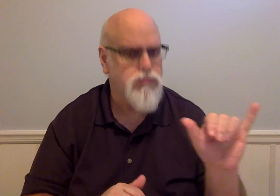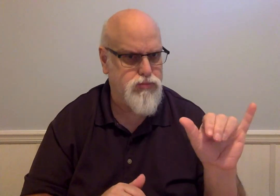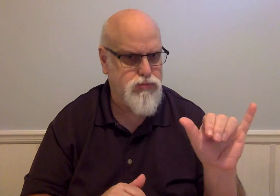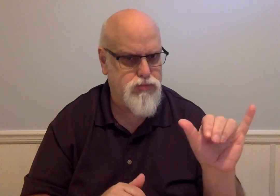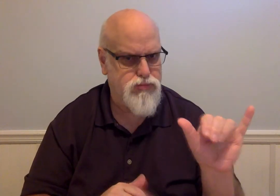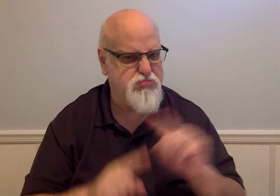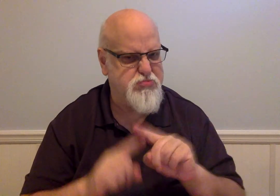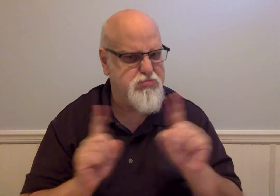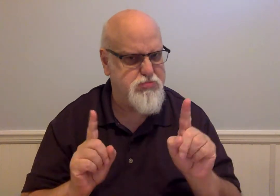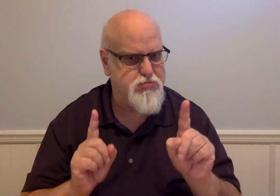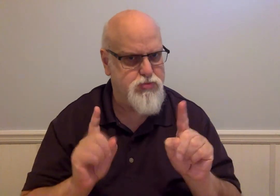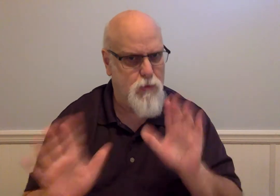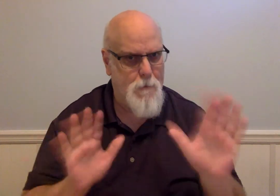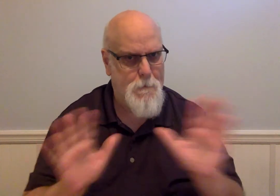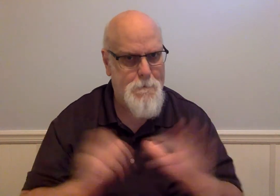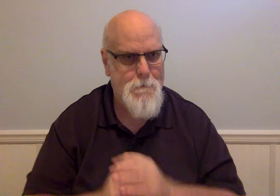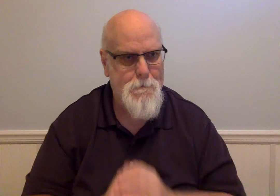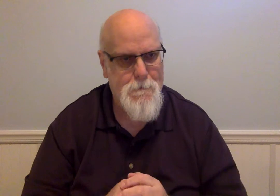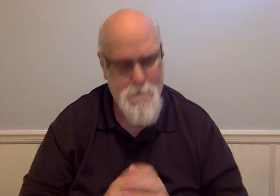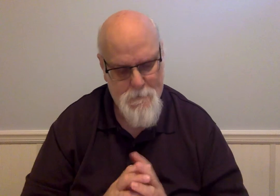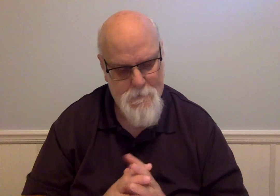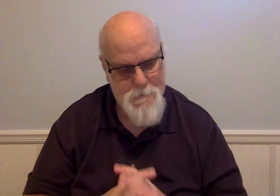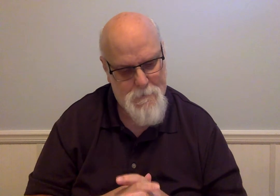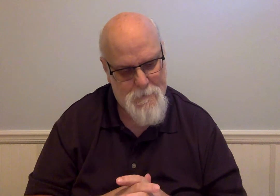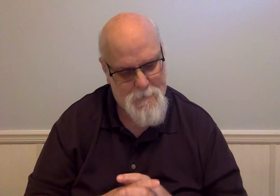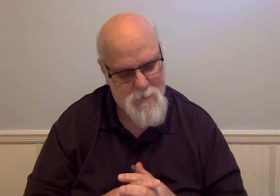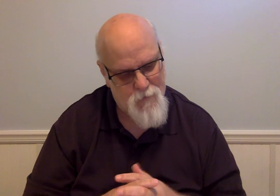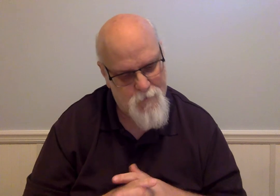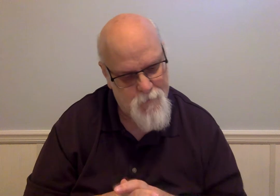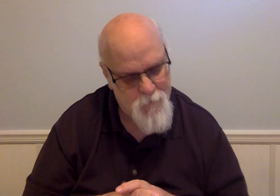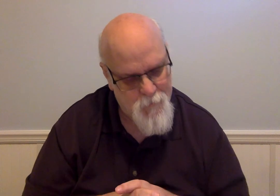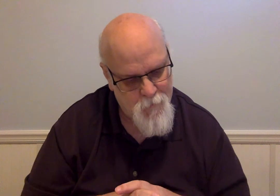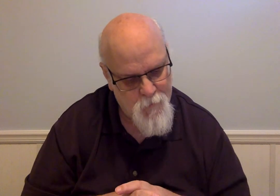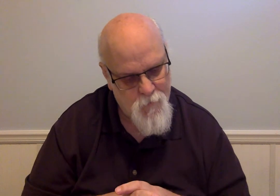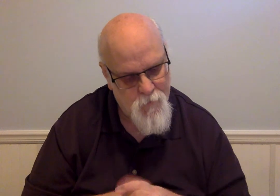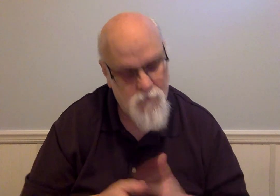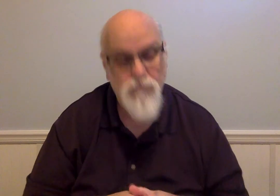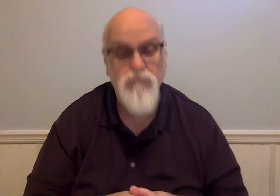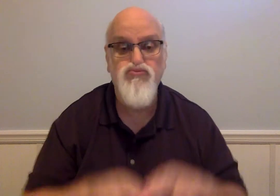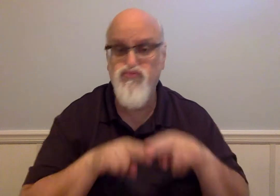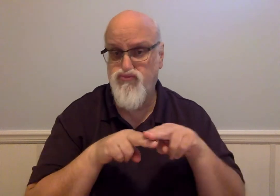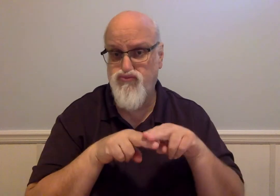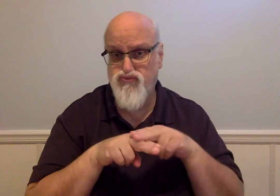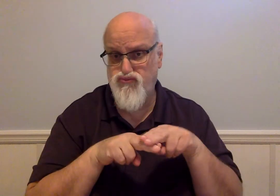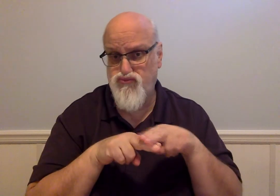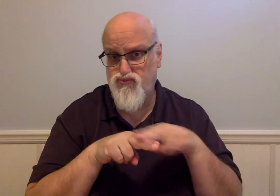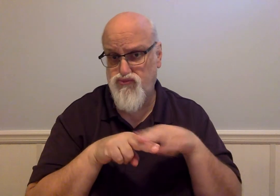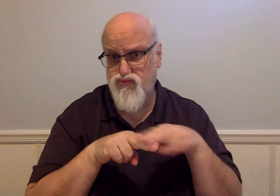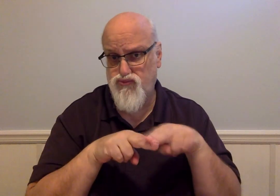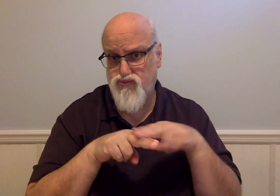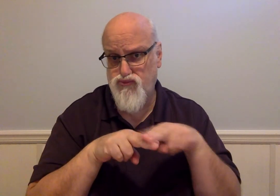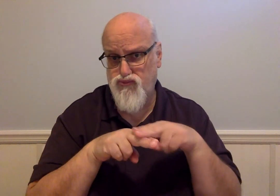fingerspell Subway. So a different meaning and a different thing. So Subway. Then there's the